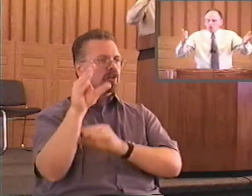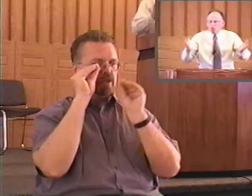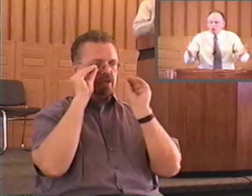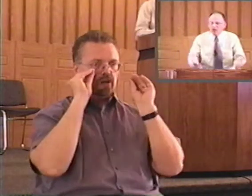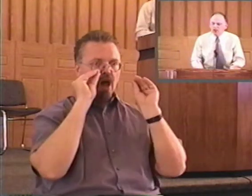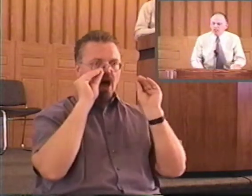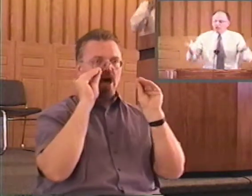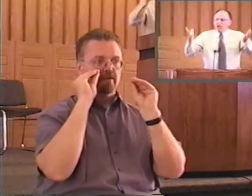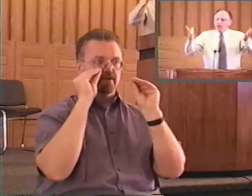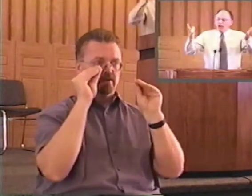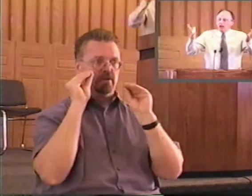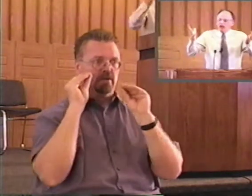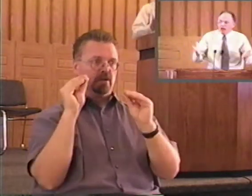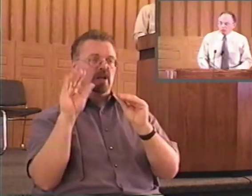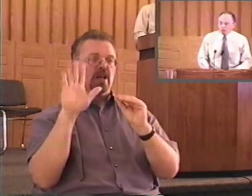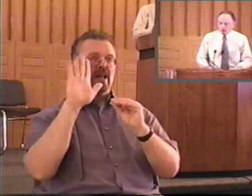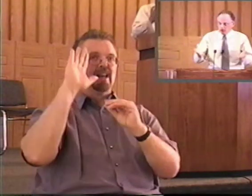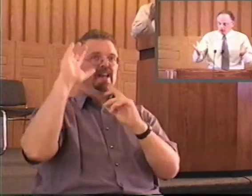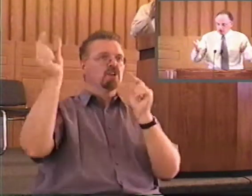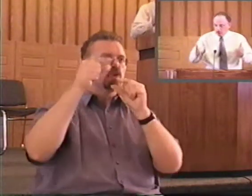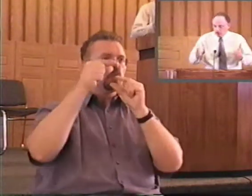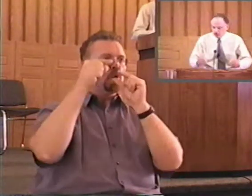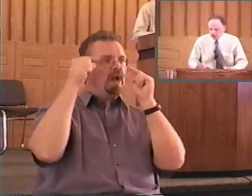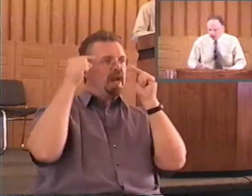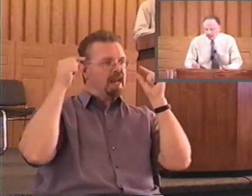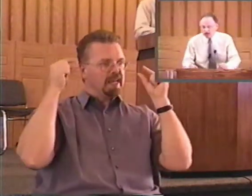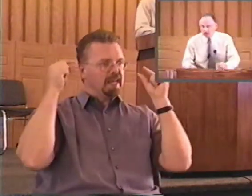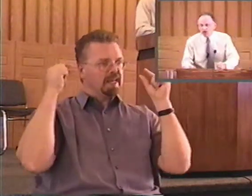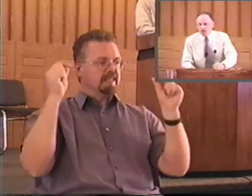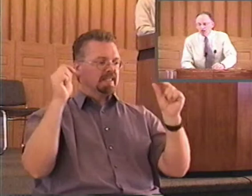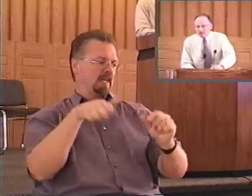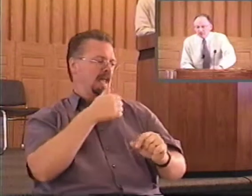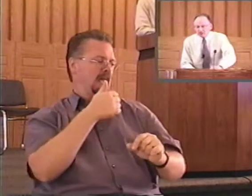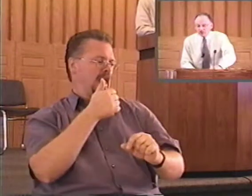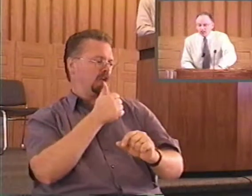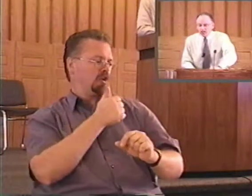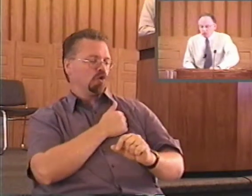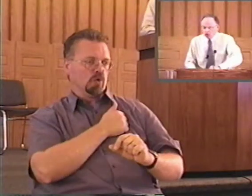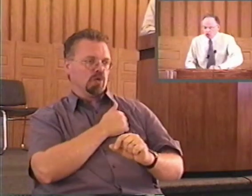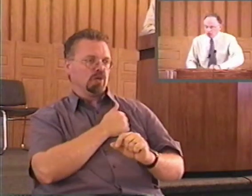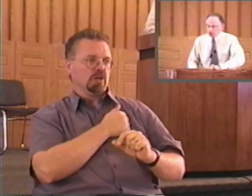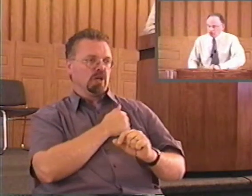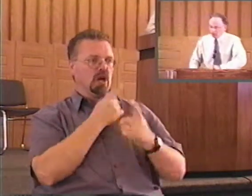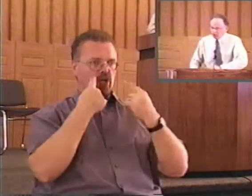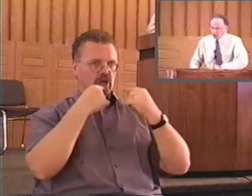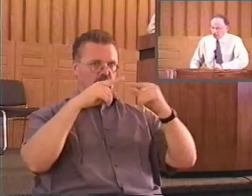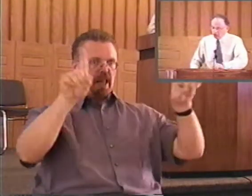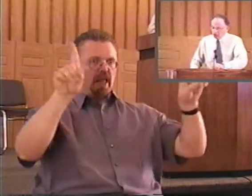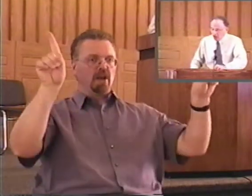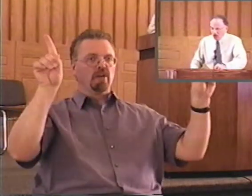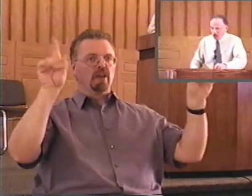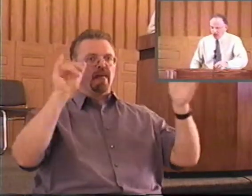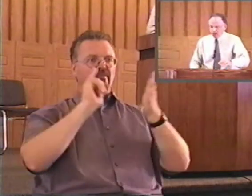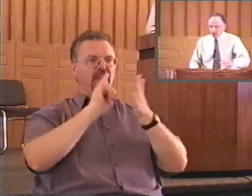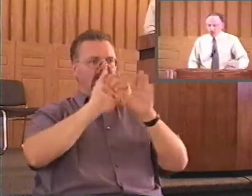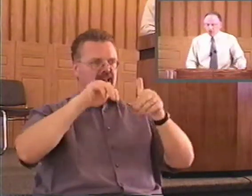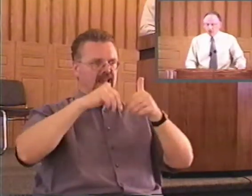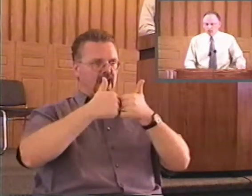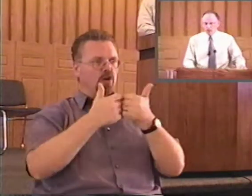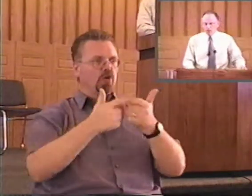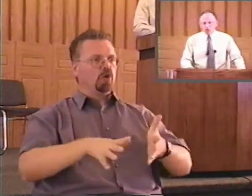where God's greatness and attributes are declared. That's how you learn to fear